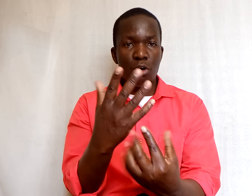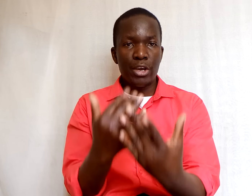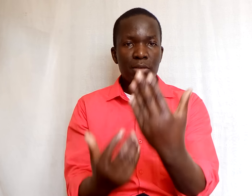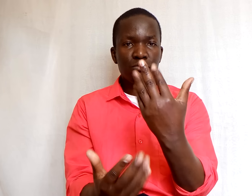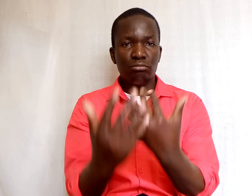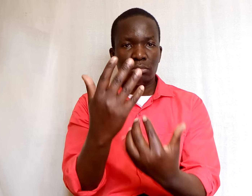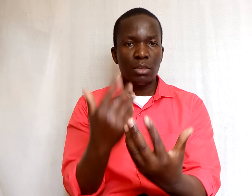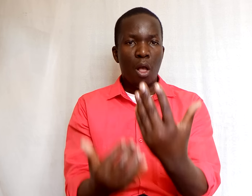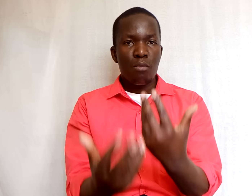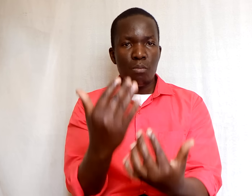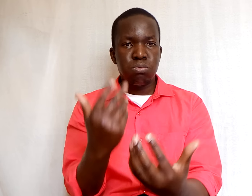boil.